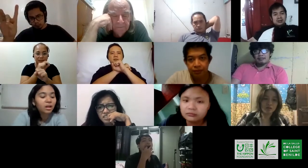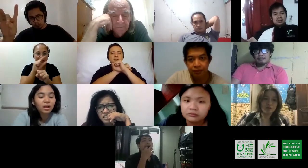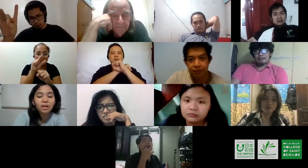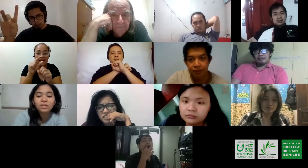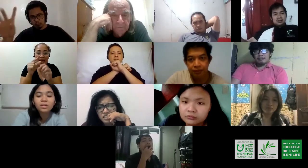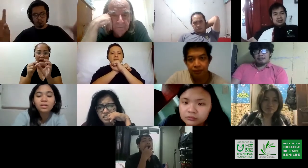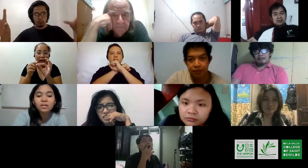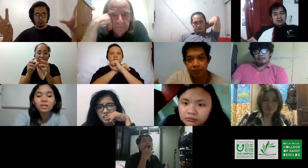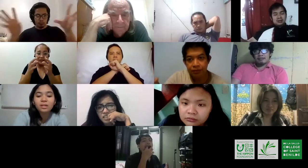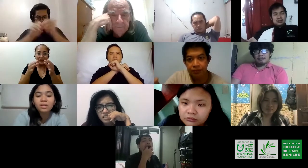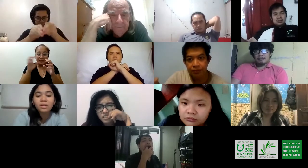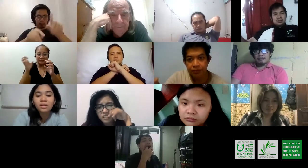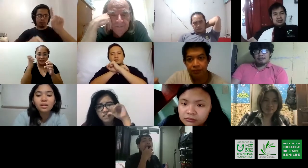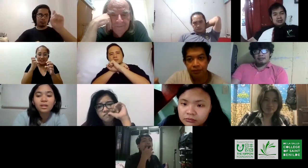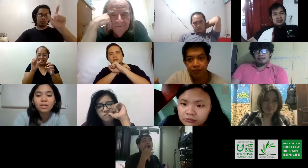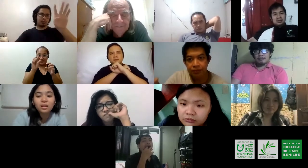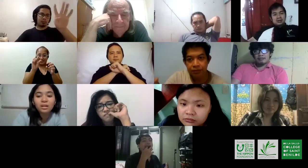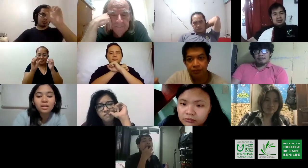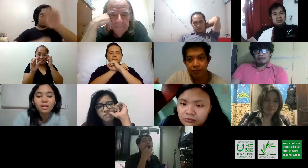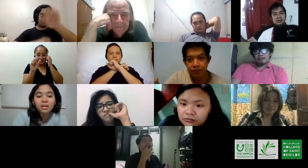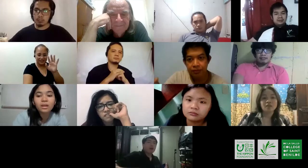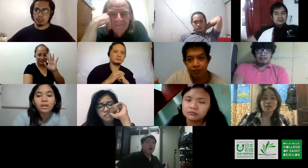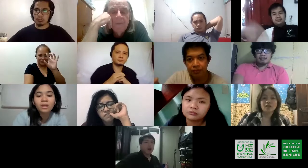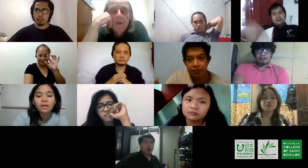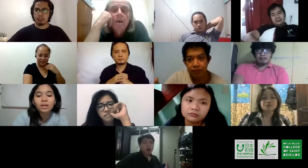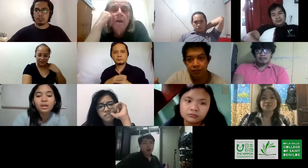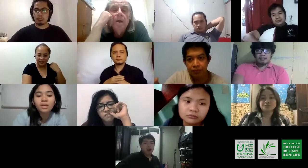Sub-interpreter. Sub-interpreter. all